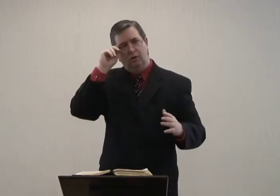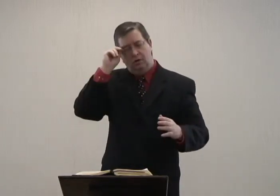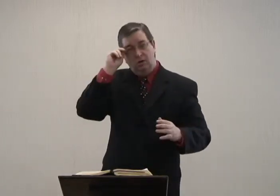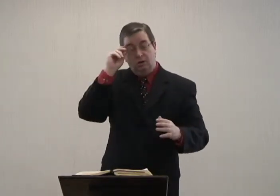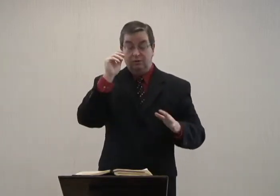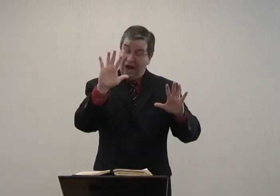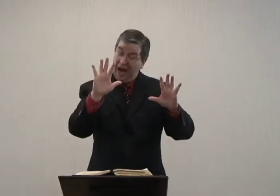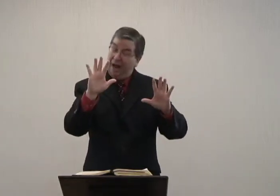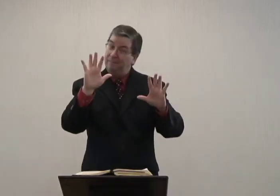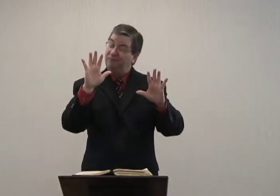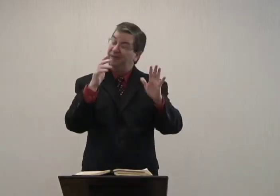That hurts.